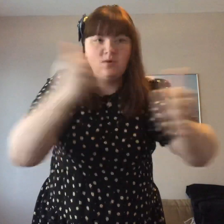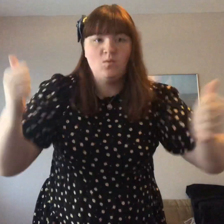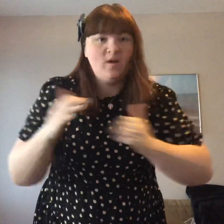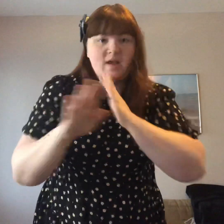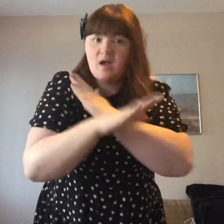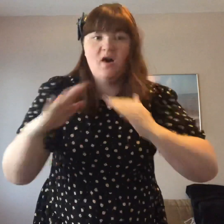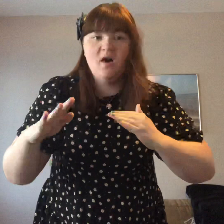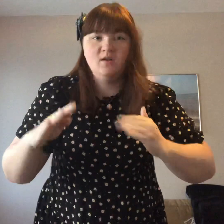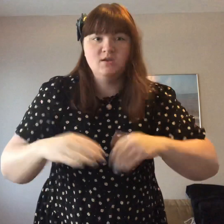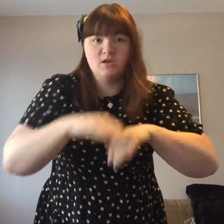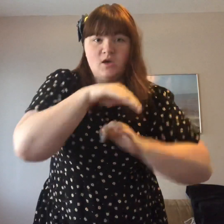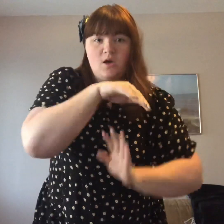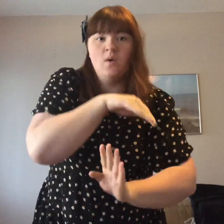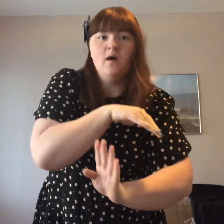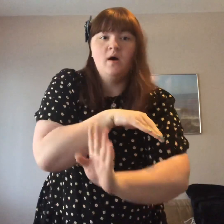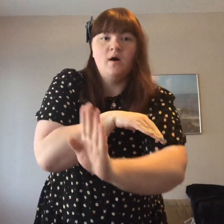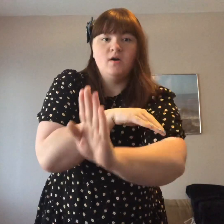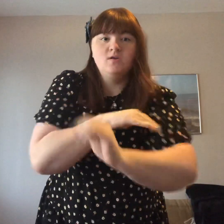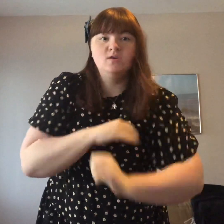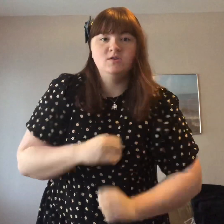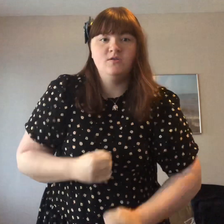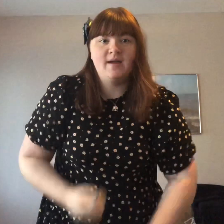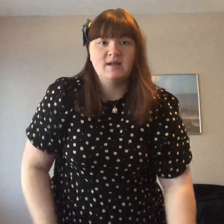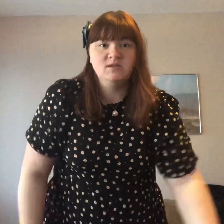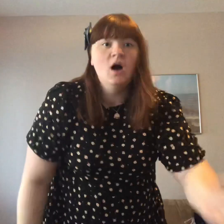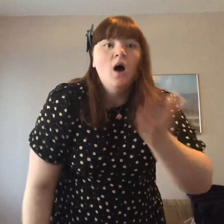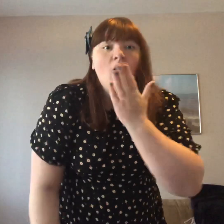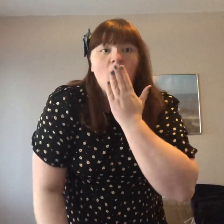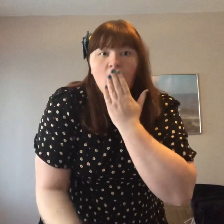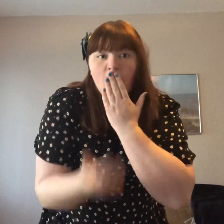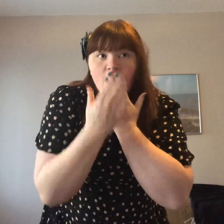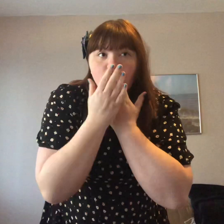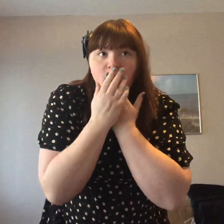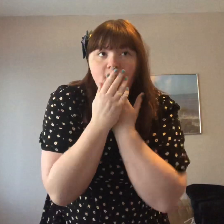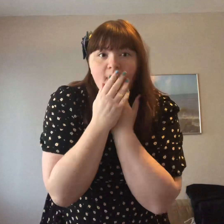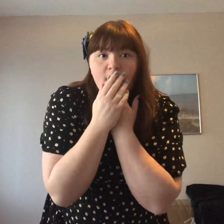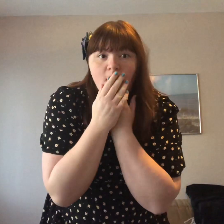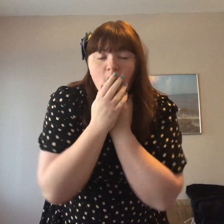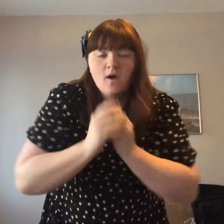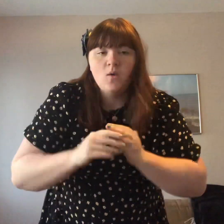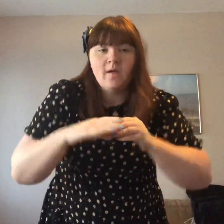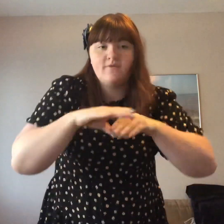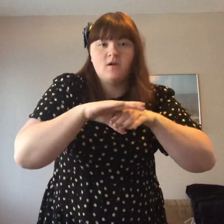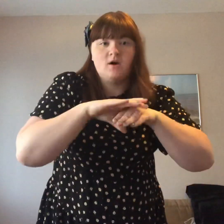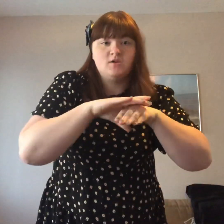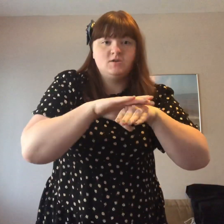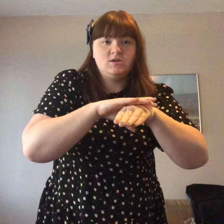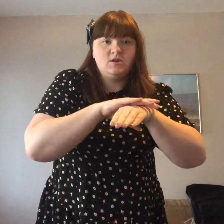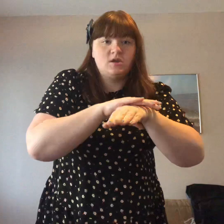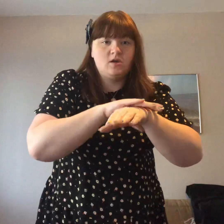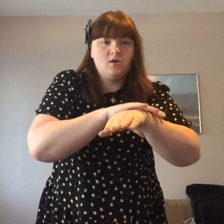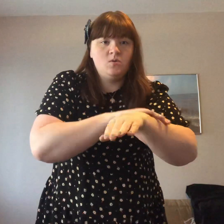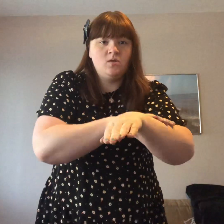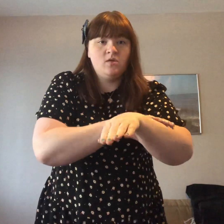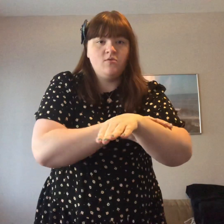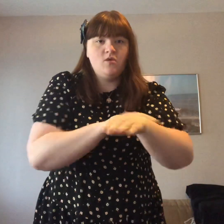We can't go under it. Oh no, we've got to go through